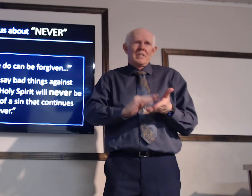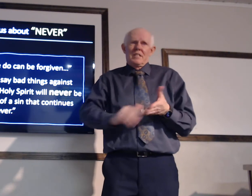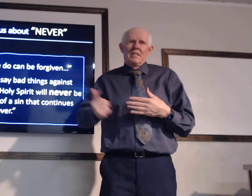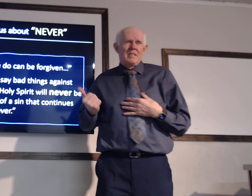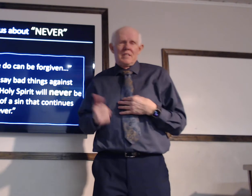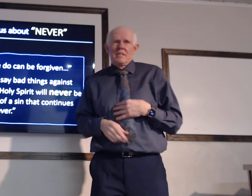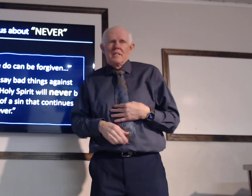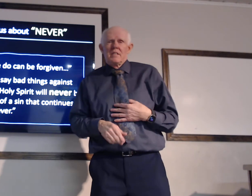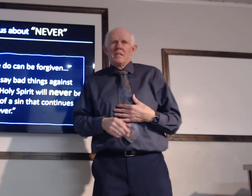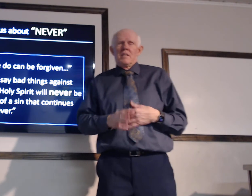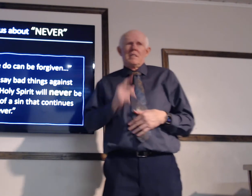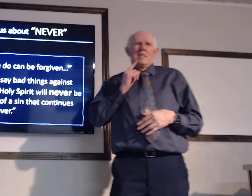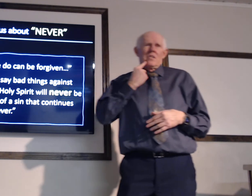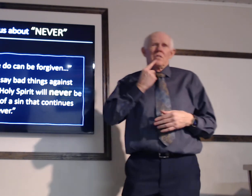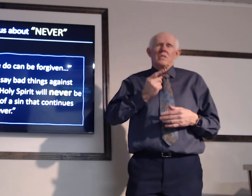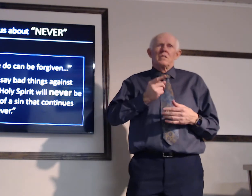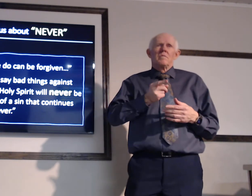We'll never forgive those